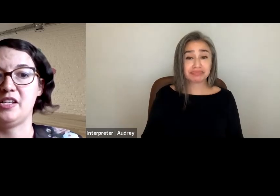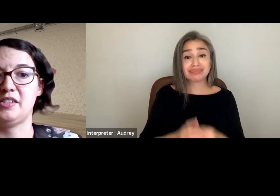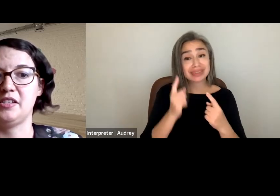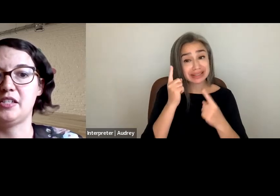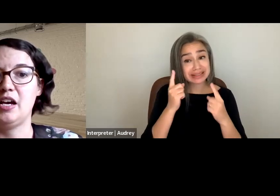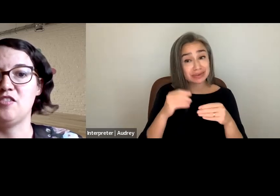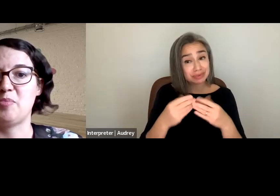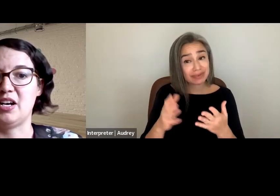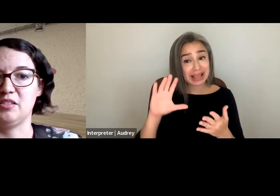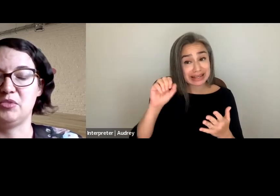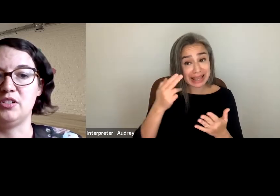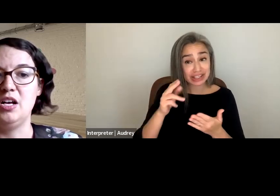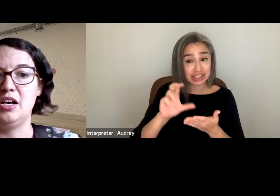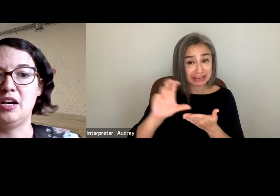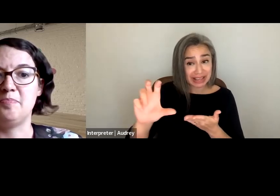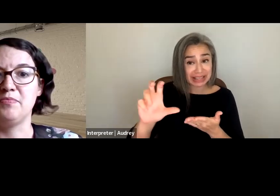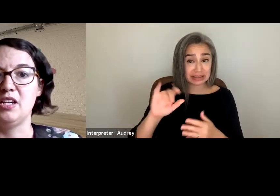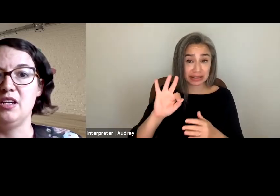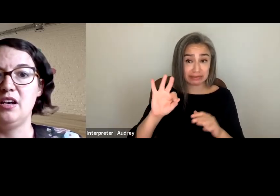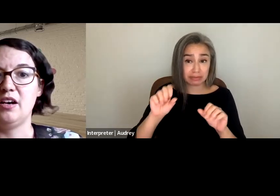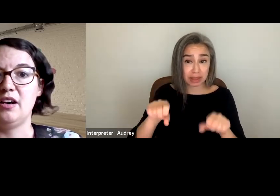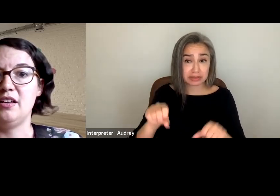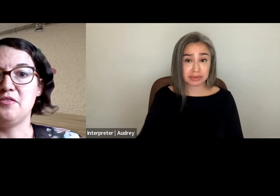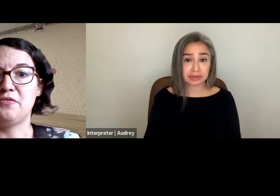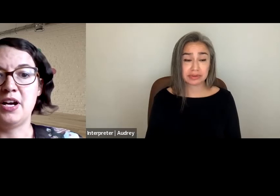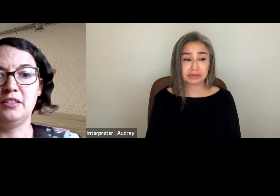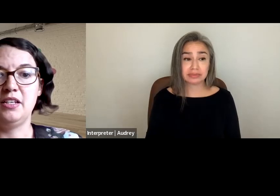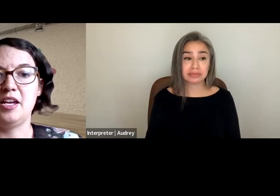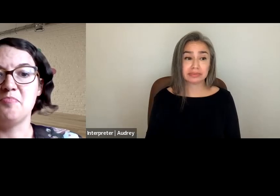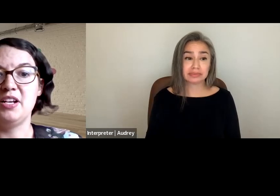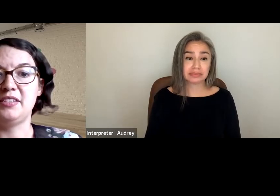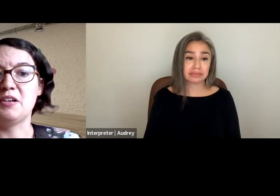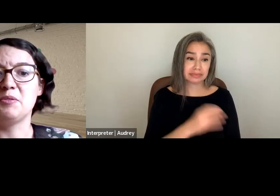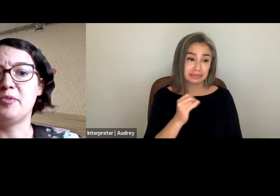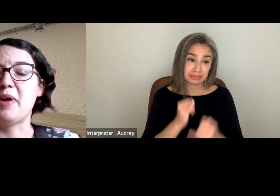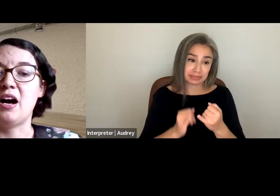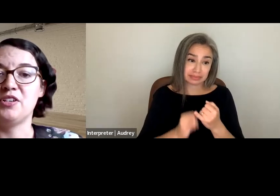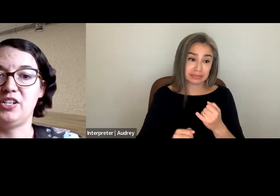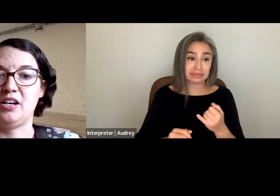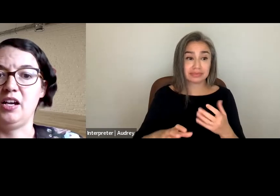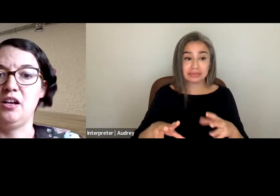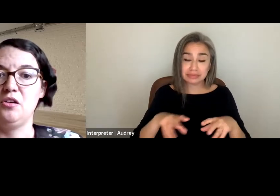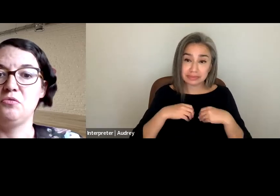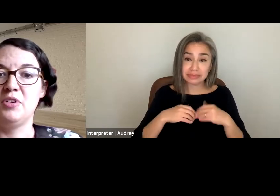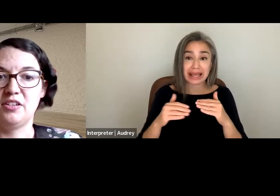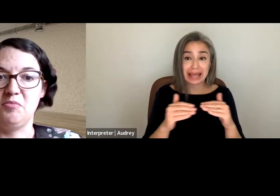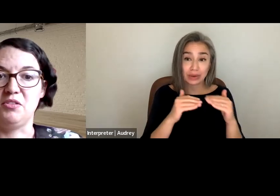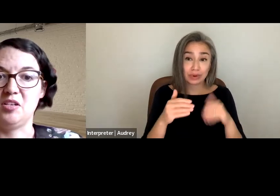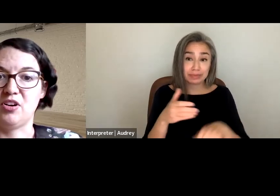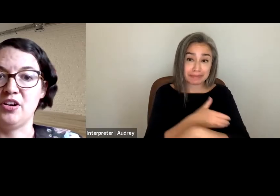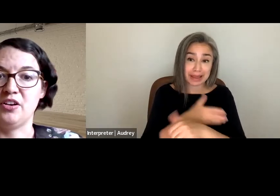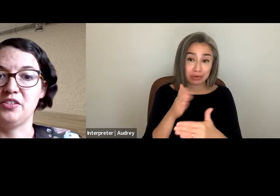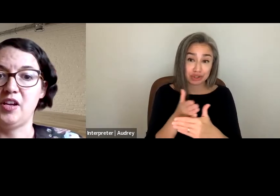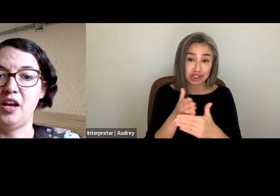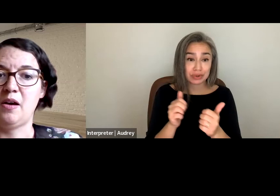cash advances if possible. And finally, embrace equitable power sharing with